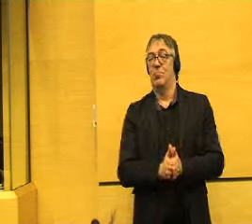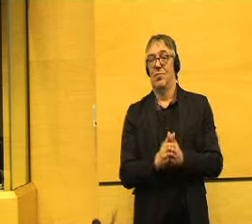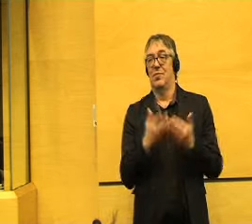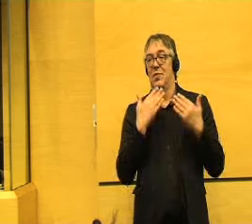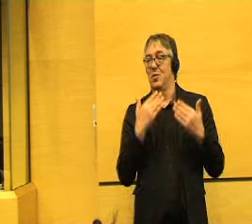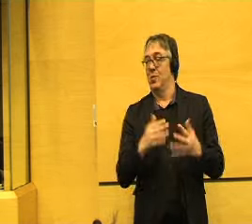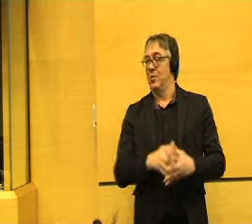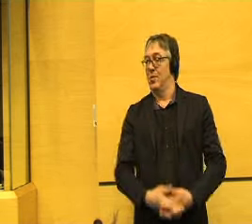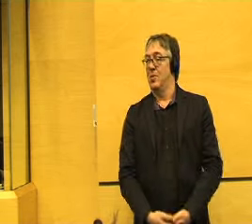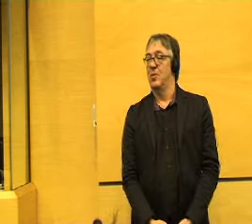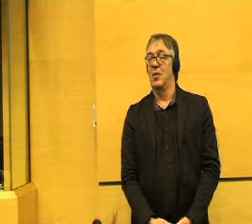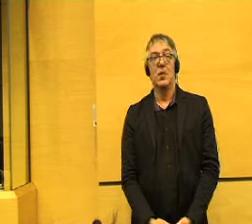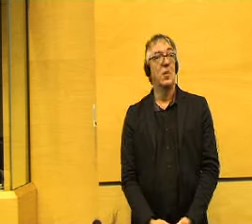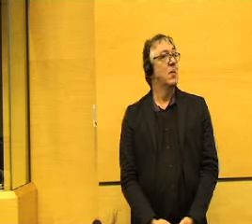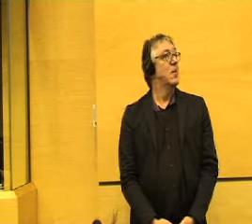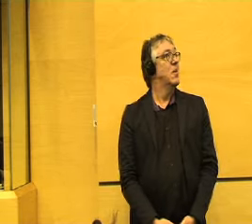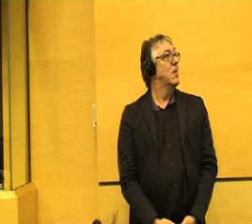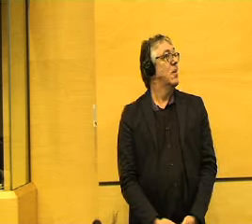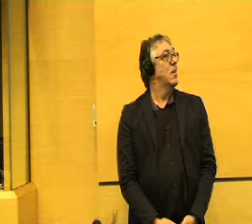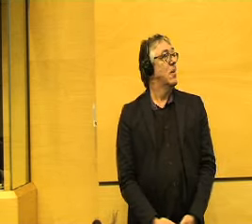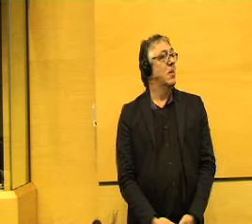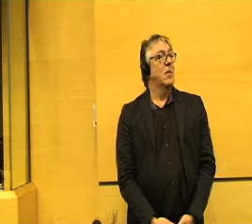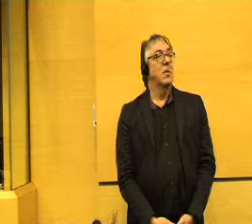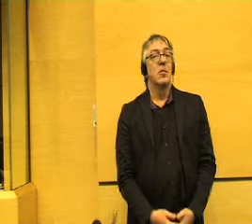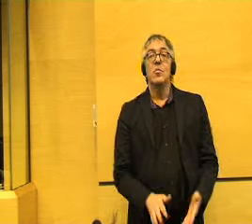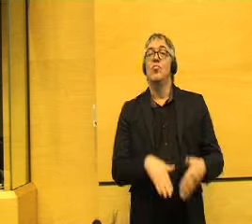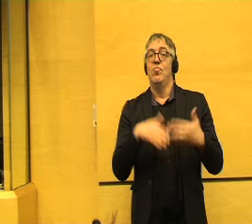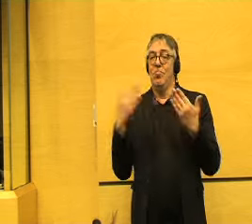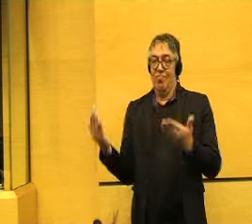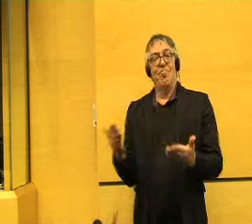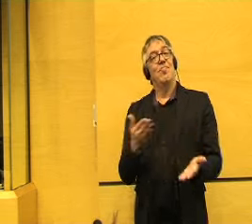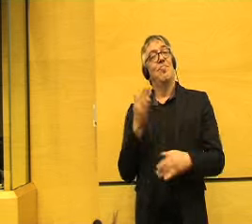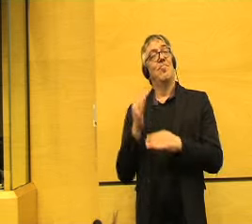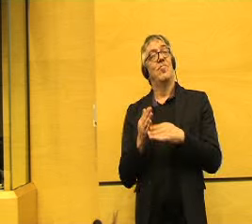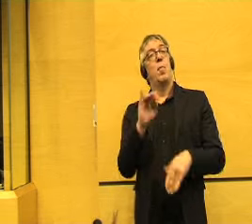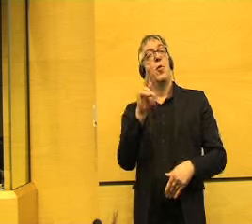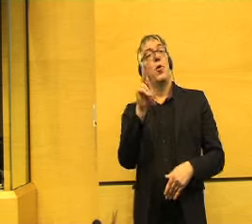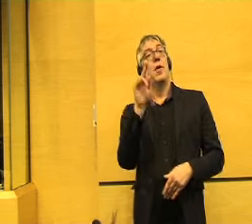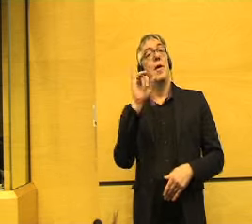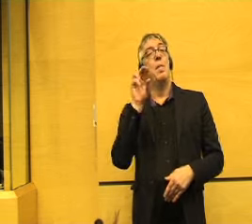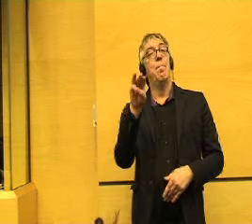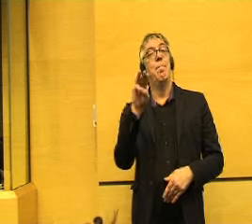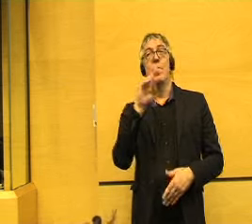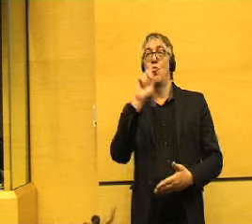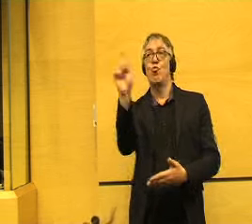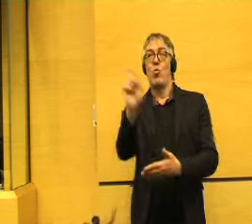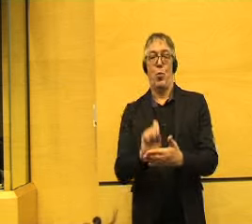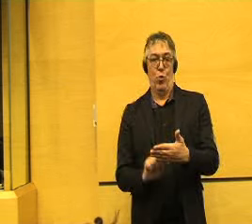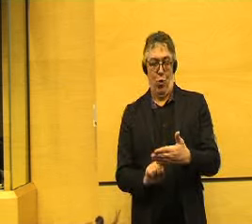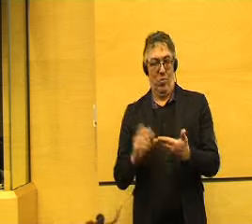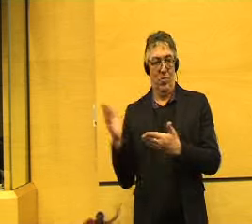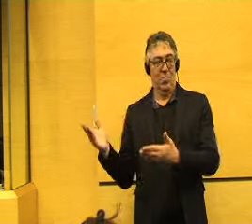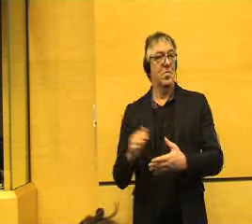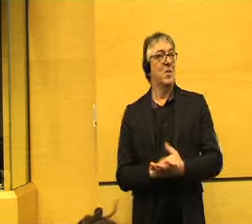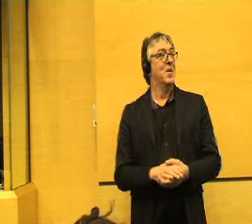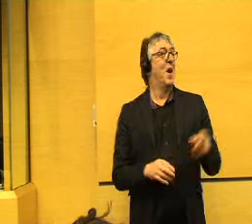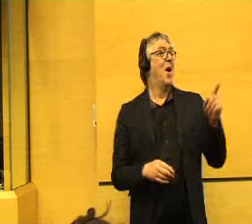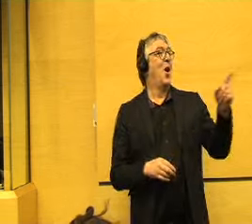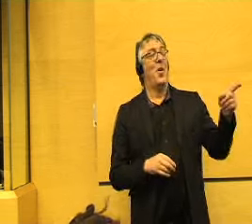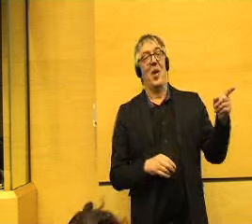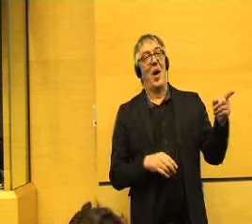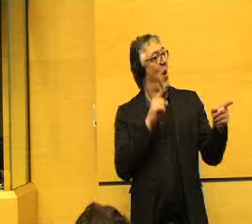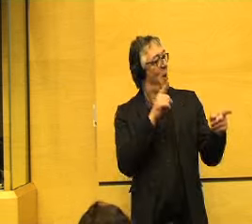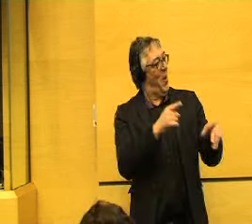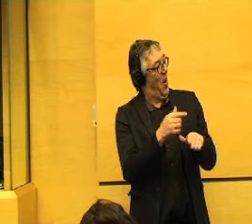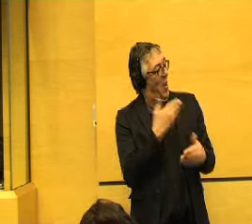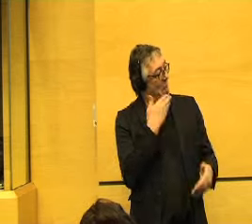Mr. Hyung Shik Kim, Rapporteur, you have the floor. Thank you, Madam Chair. Your pronunciation of my name is